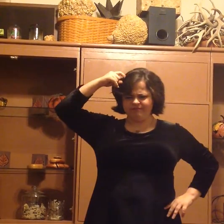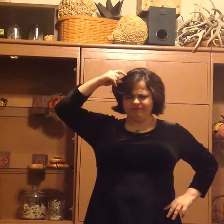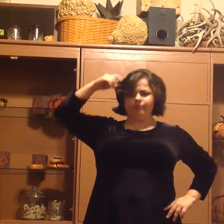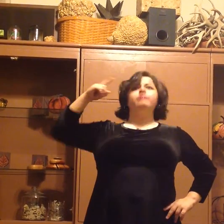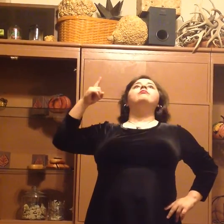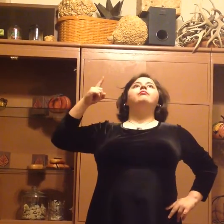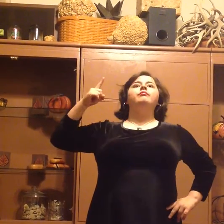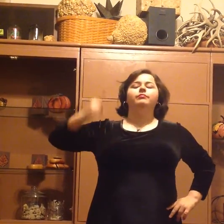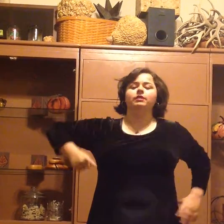and thought,